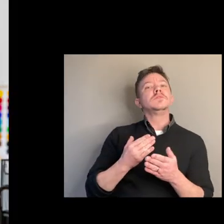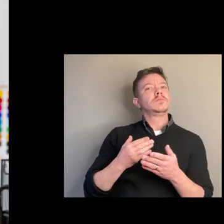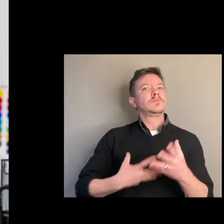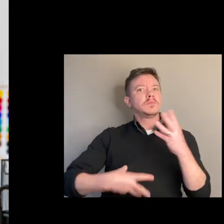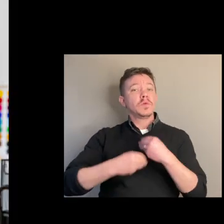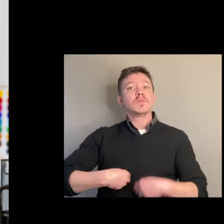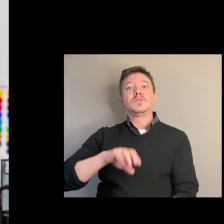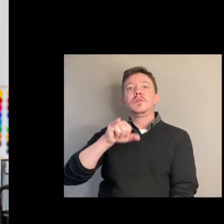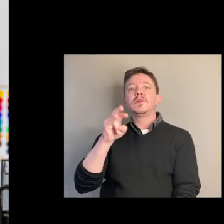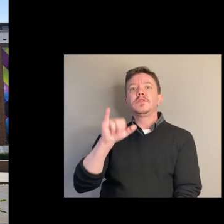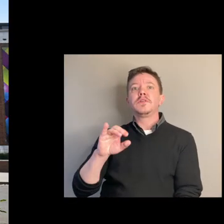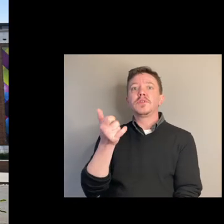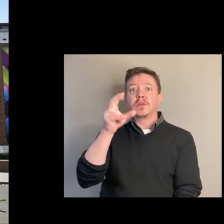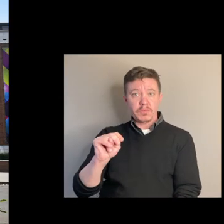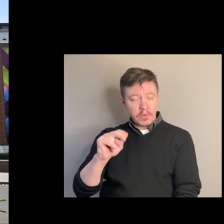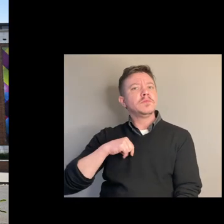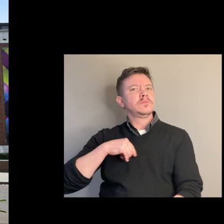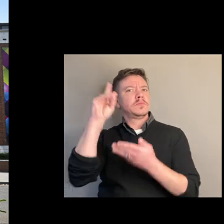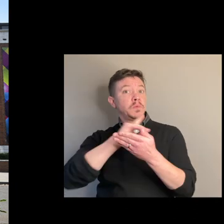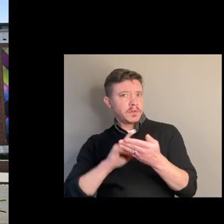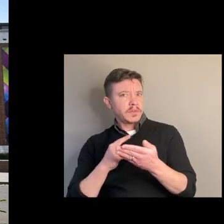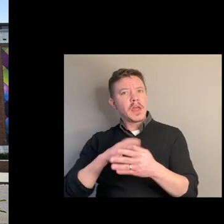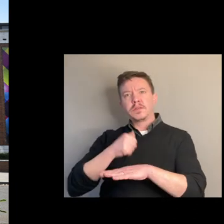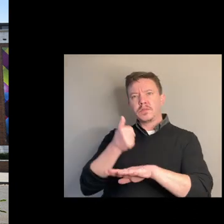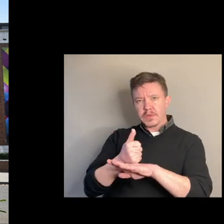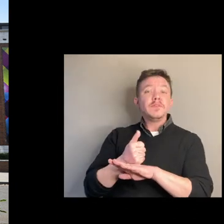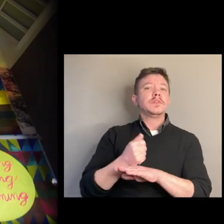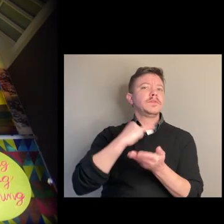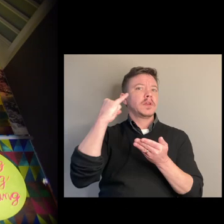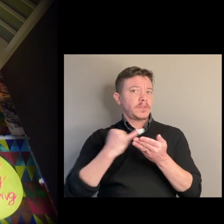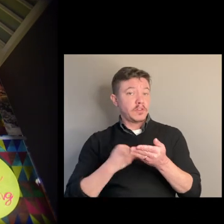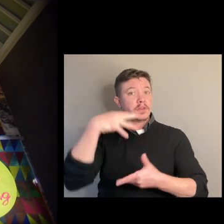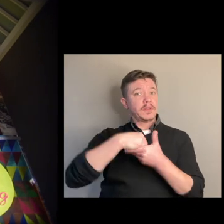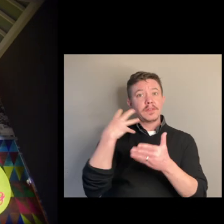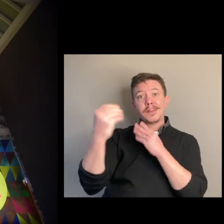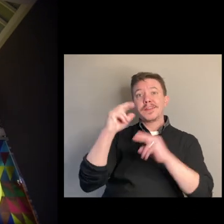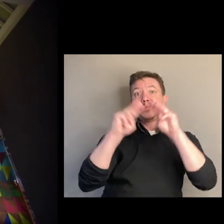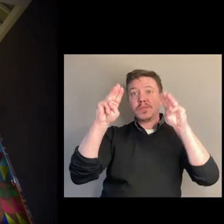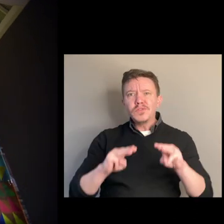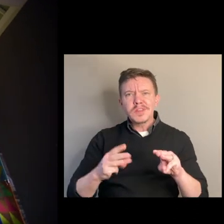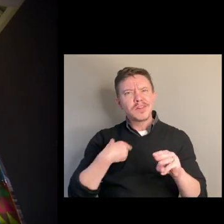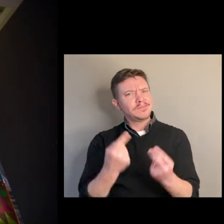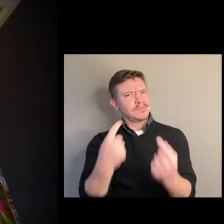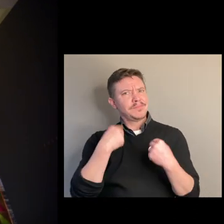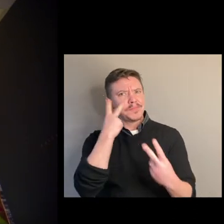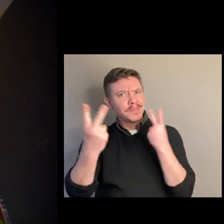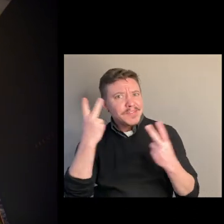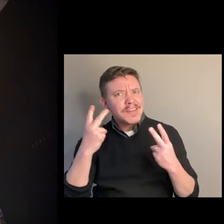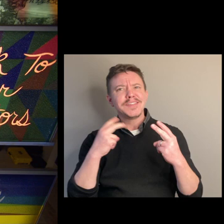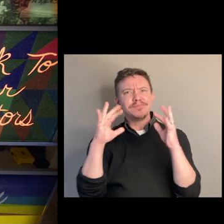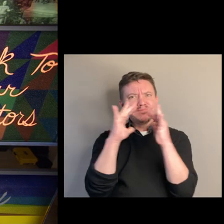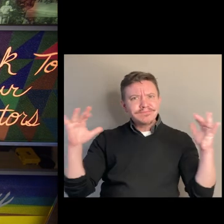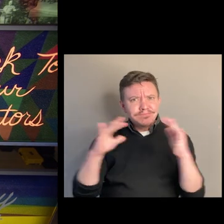a stunning site-specific installation inside and outside of the museum. You won't want to miss this multifaceted experience